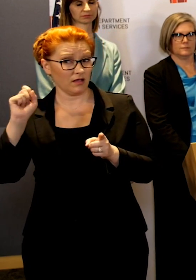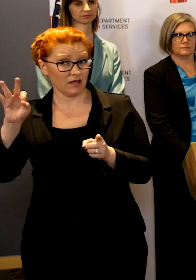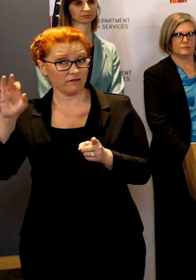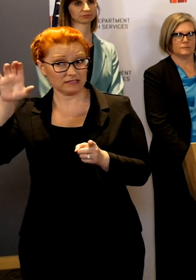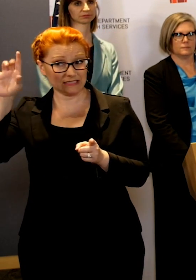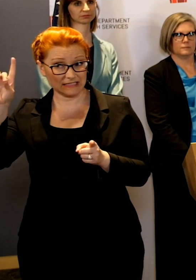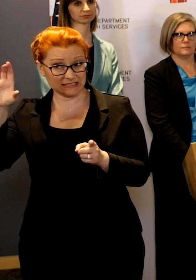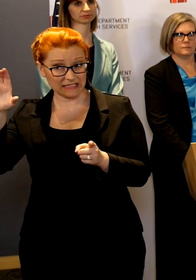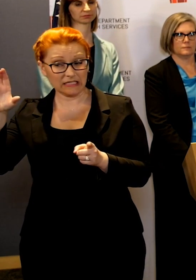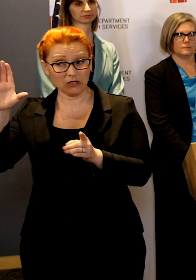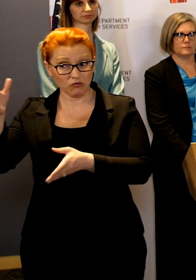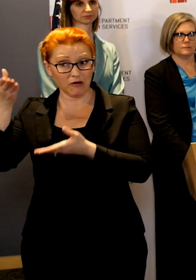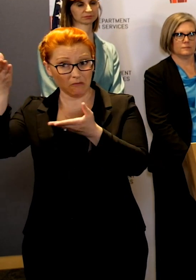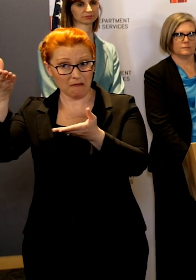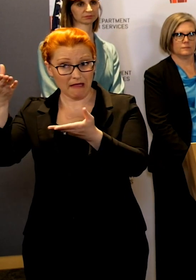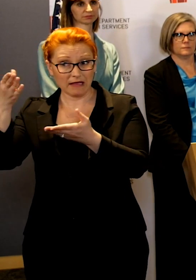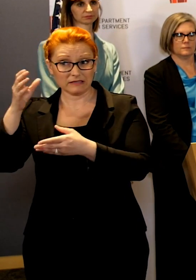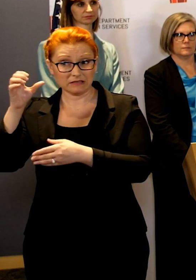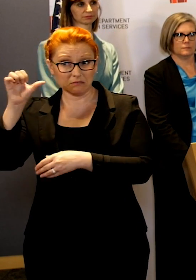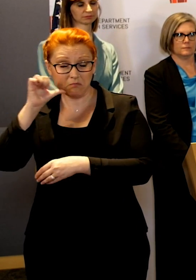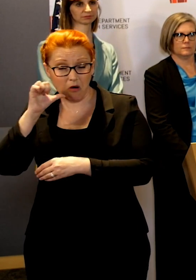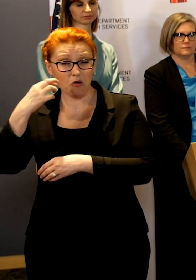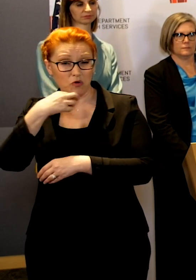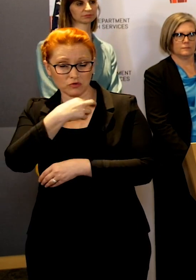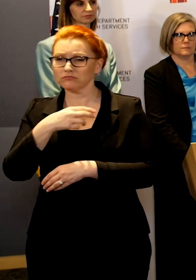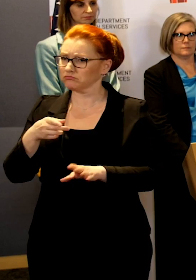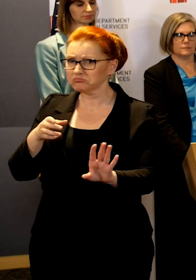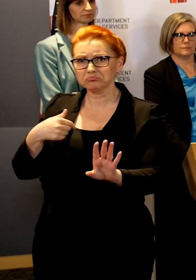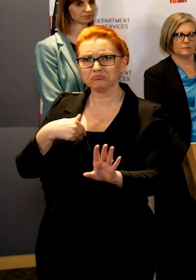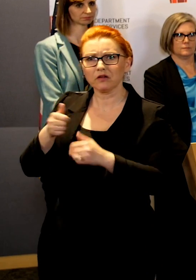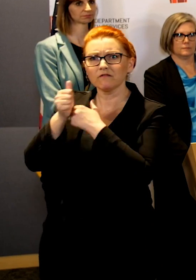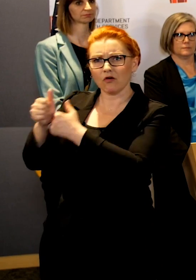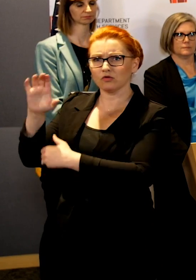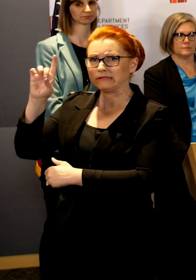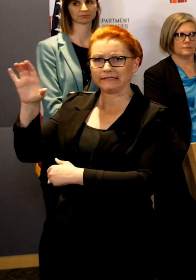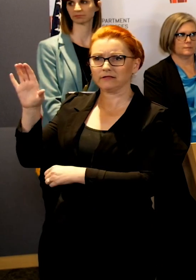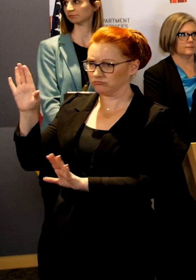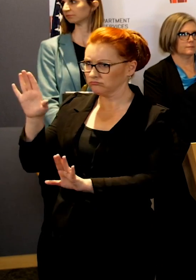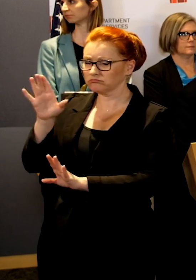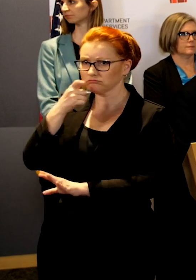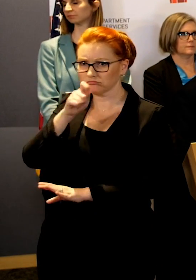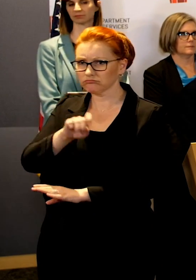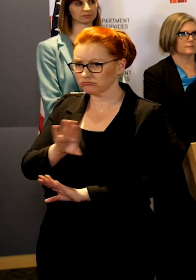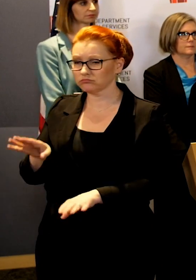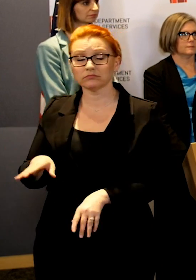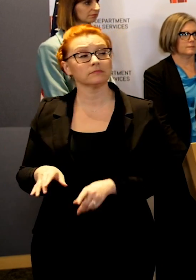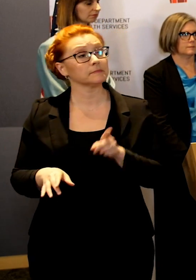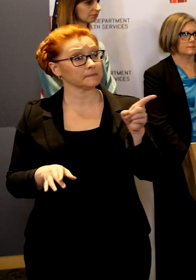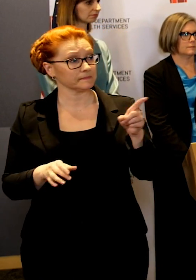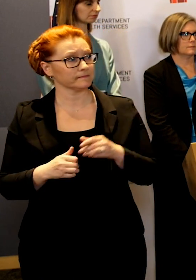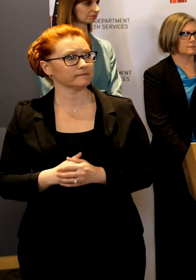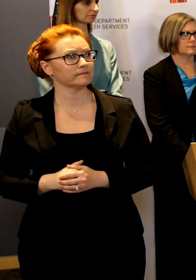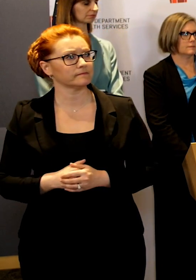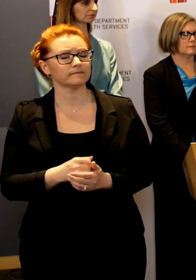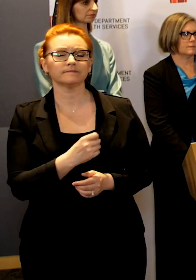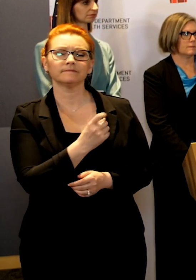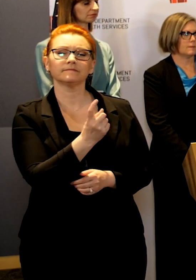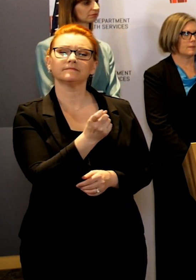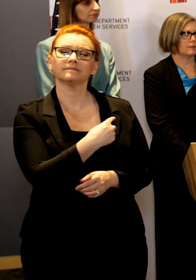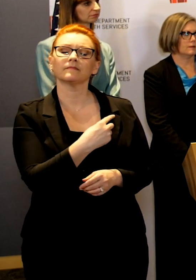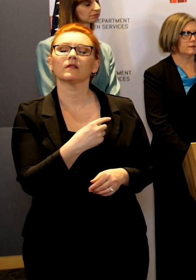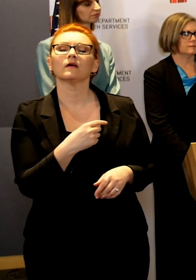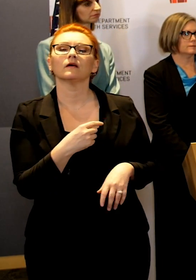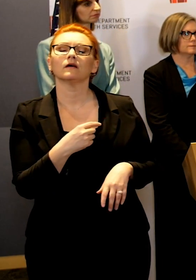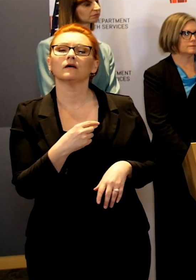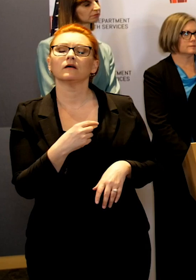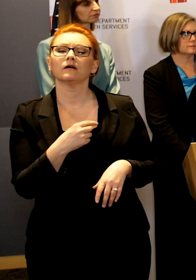recommends closures of... We will be following CDC guidance. Go to Howie and then behind him and then Ryan. Governor, a couple of things. Number